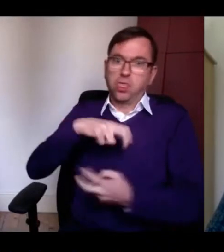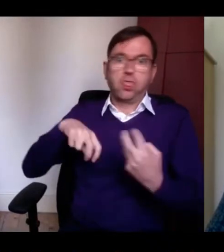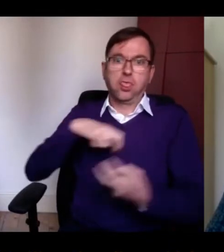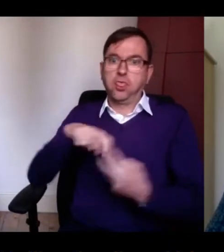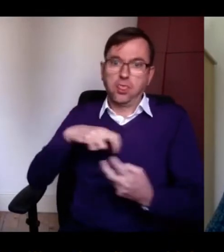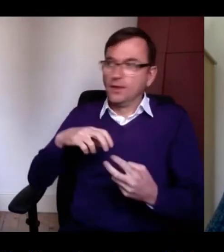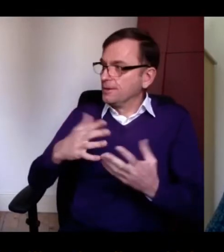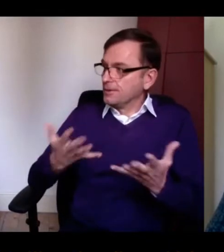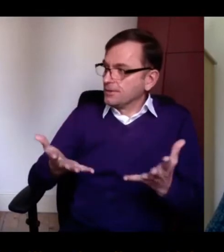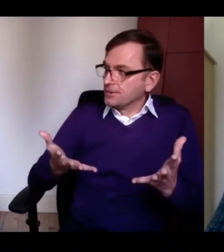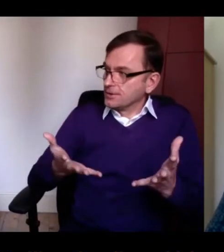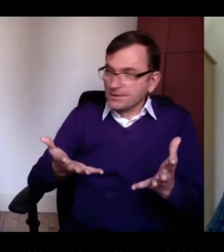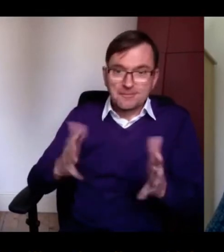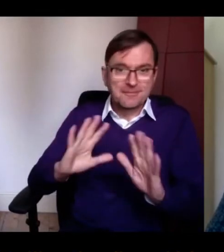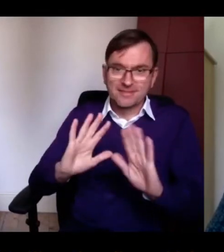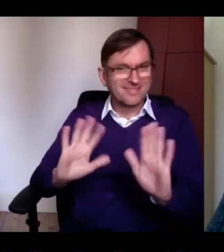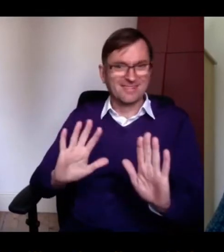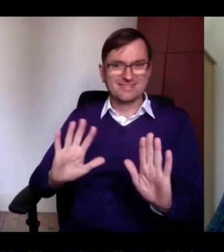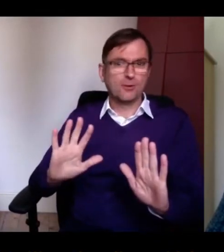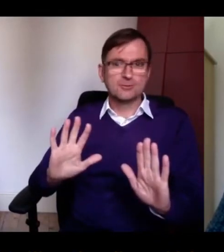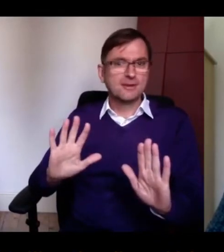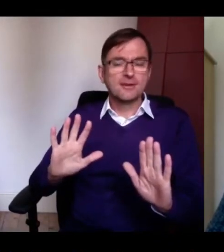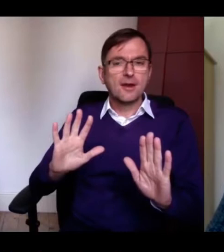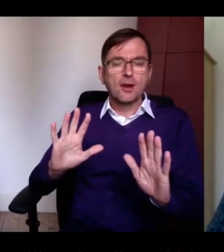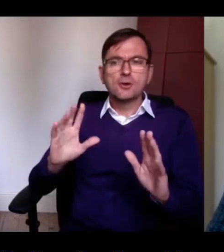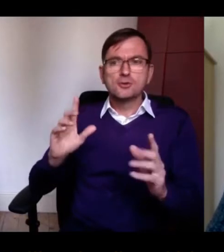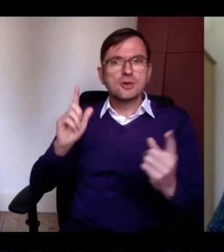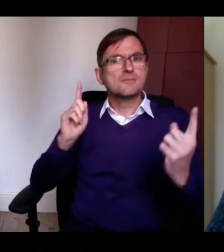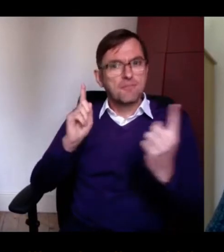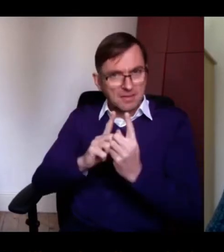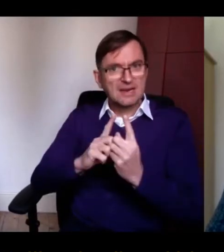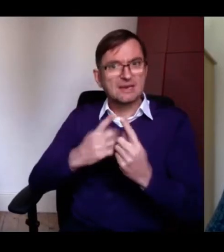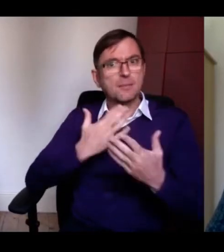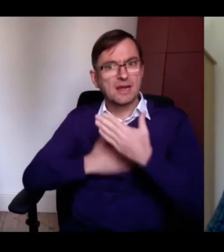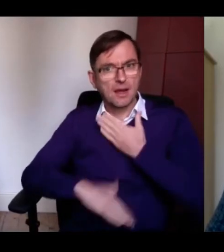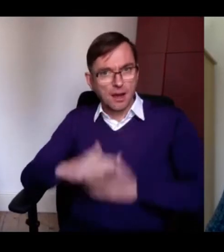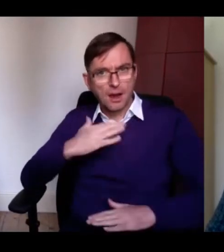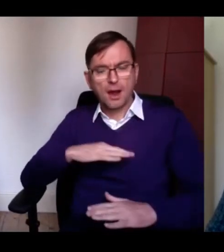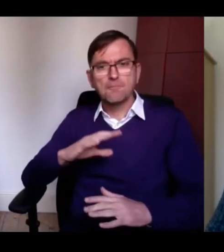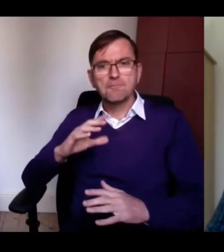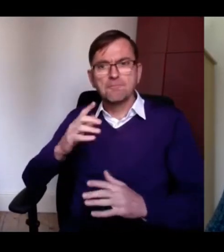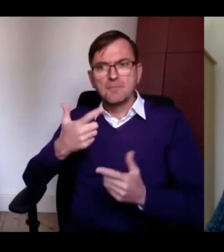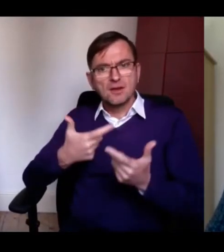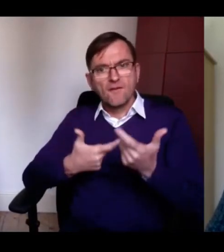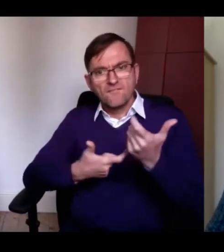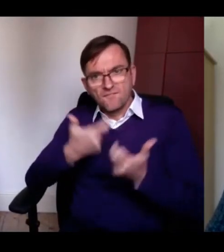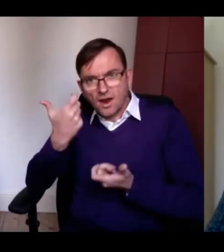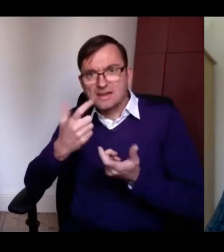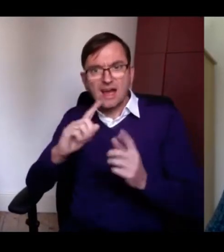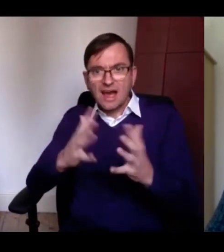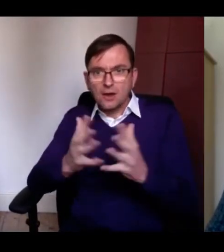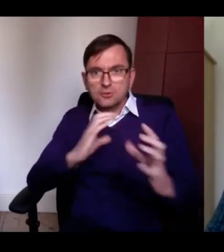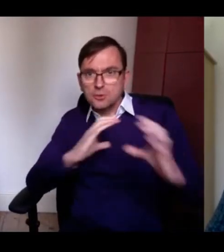It's like, you know, like a headless chicken thing. Don't do that. That we can see it. can spot it in mind. Just meet me. Be calm. Be you.